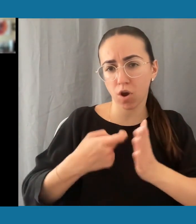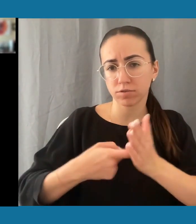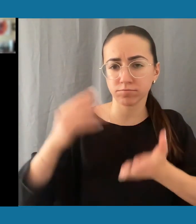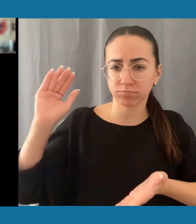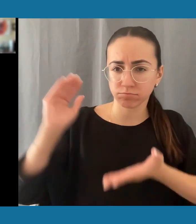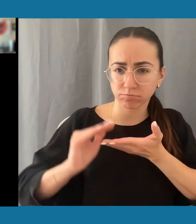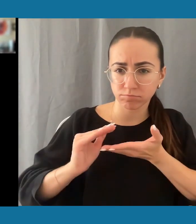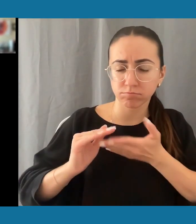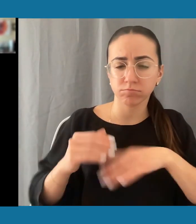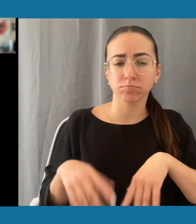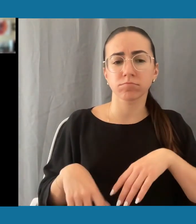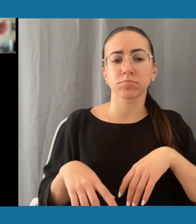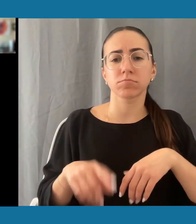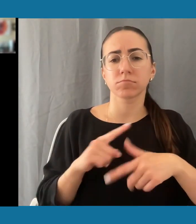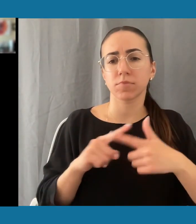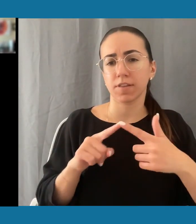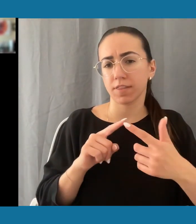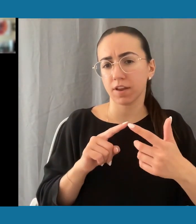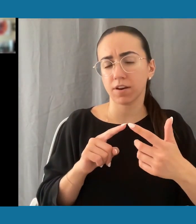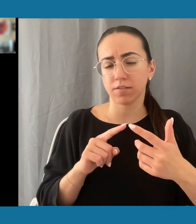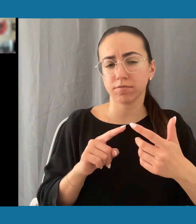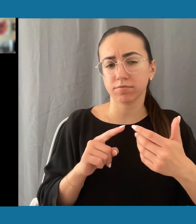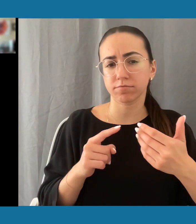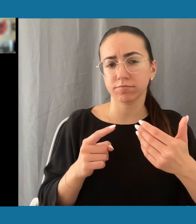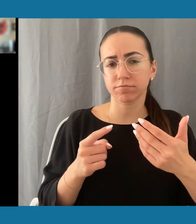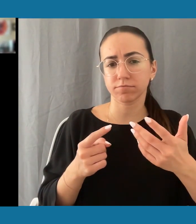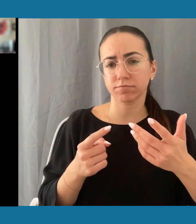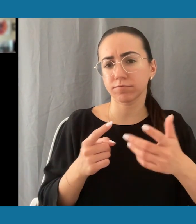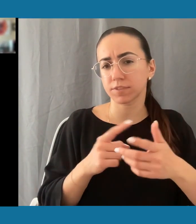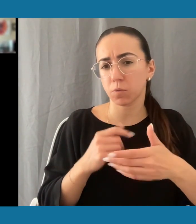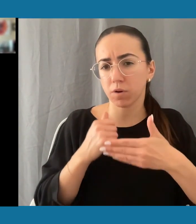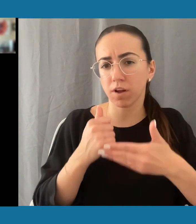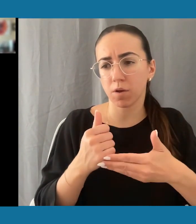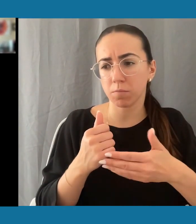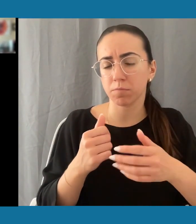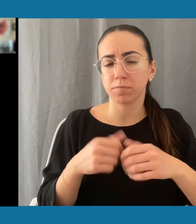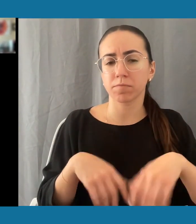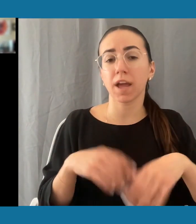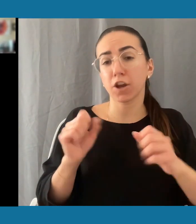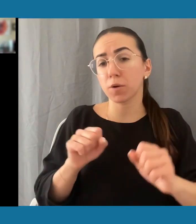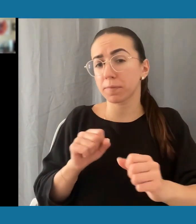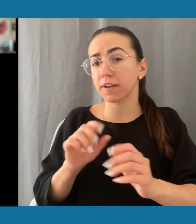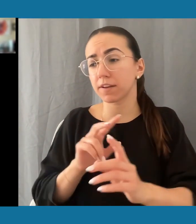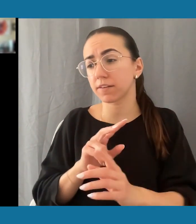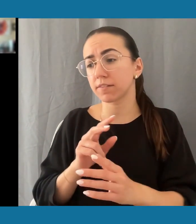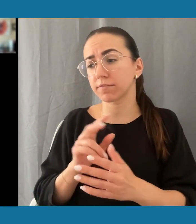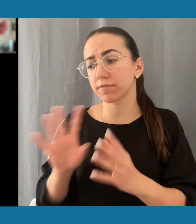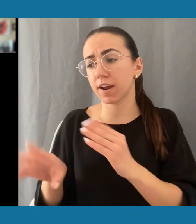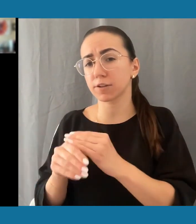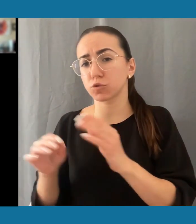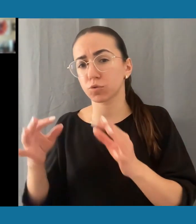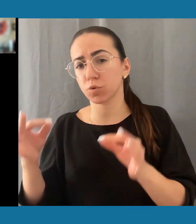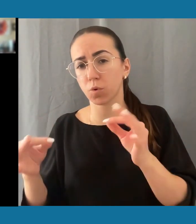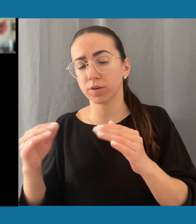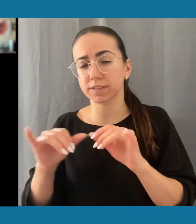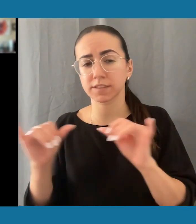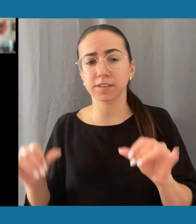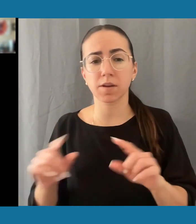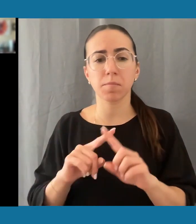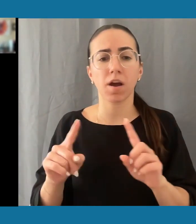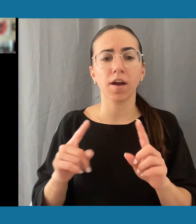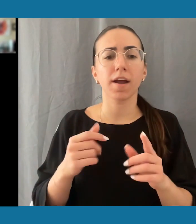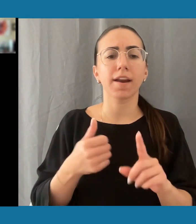on the court system as well. And it increases self-determination through practice. So a lot of times people